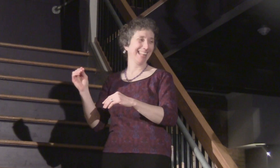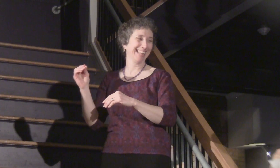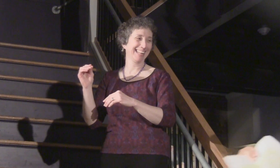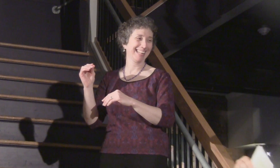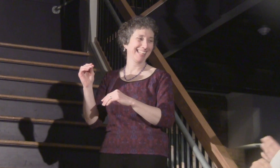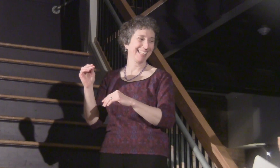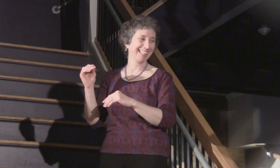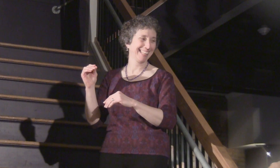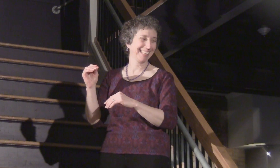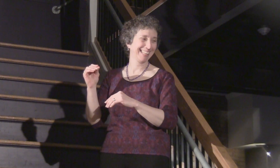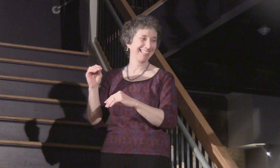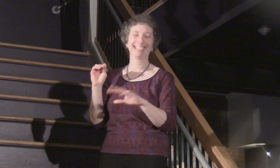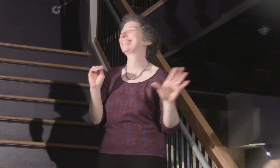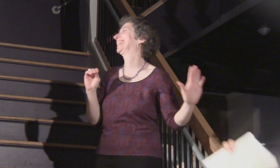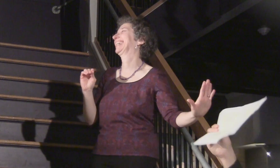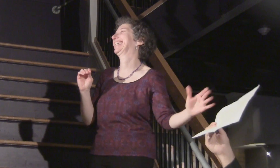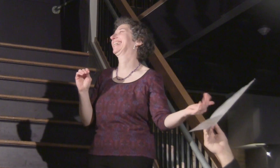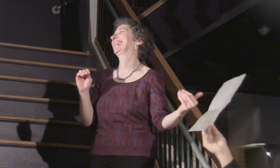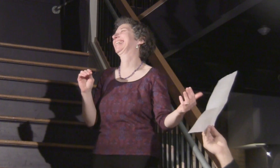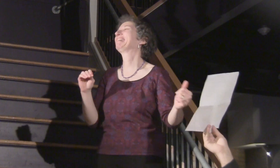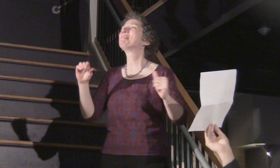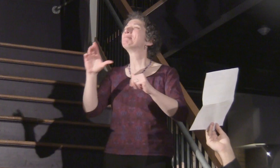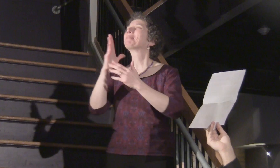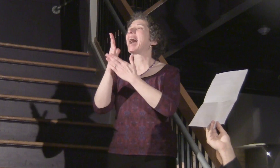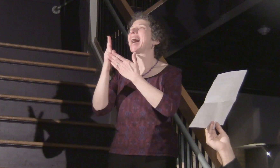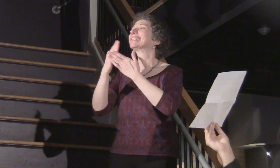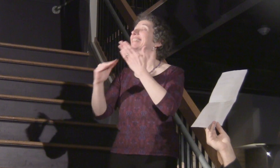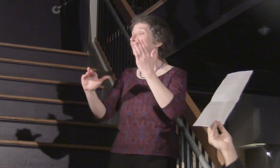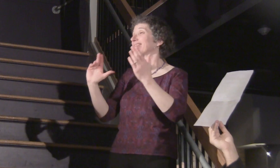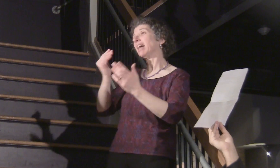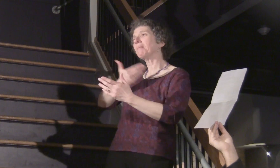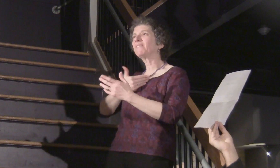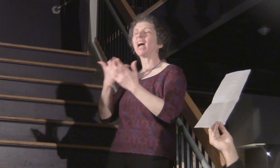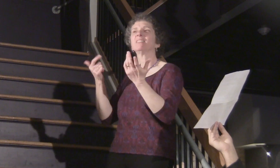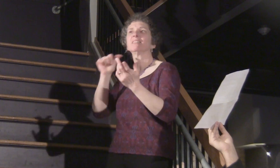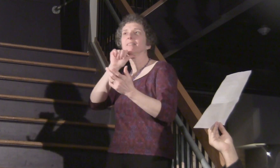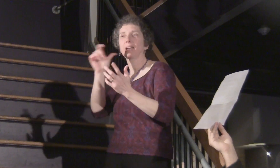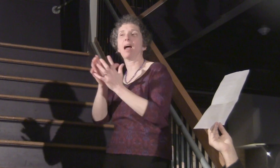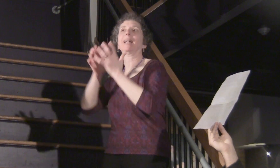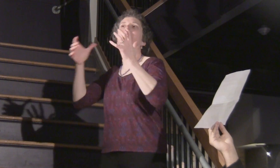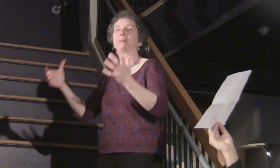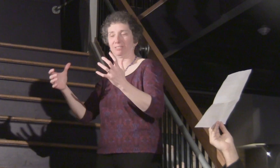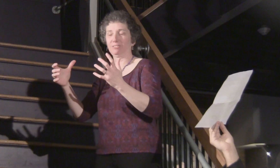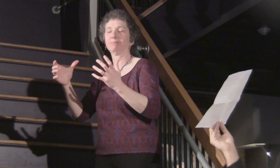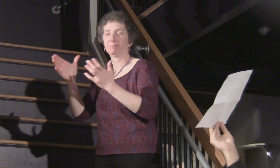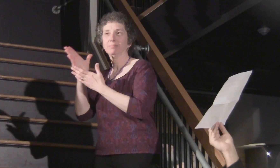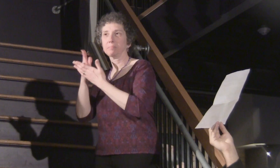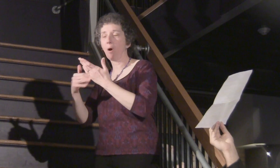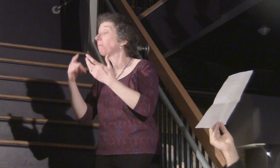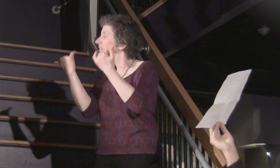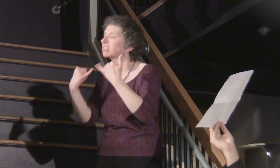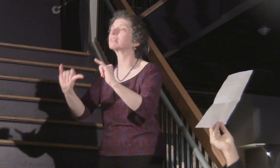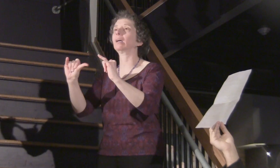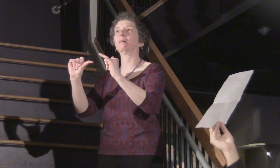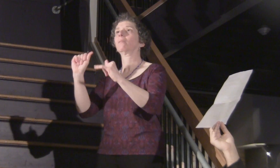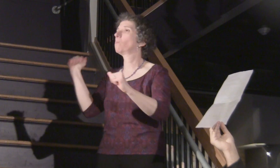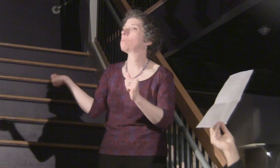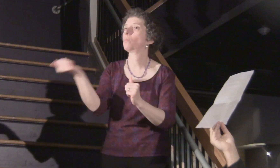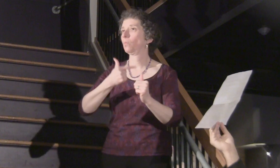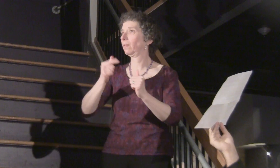Joshua. I'll stop this now. Okay, and some of us are, you know, not as observant, but